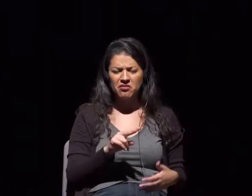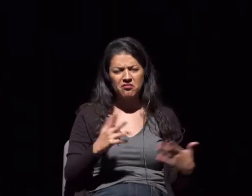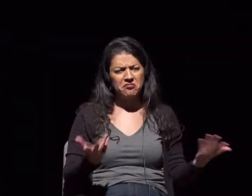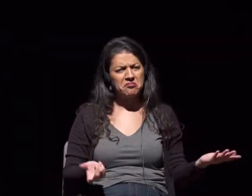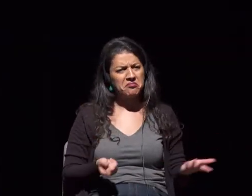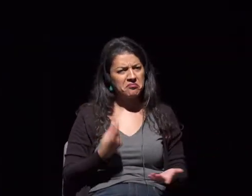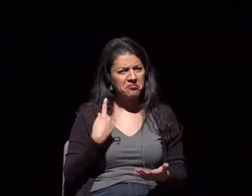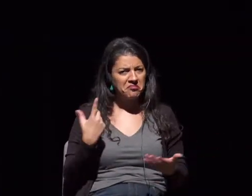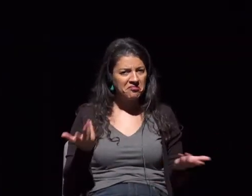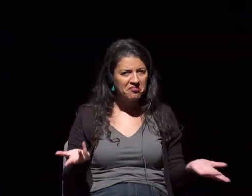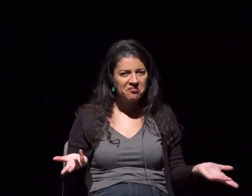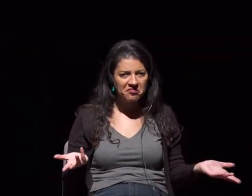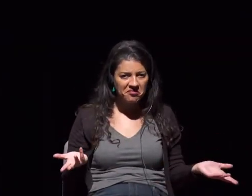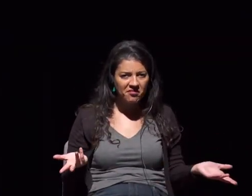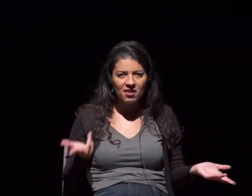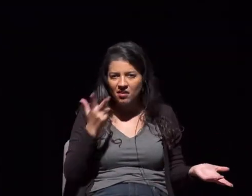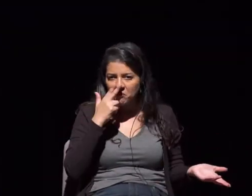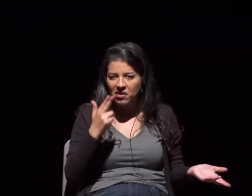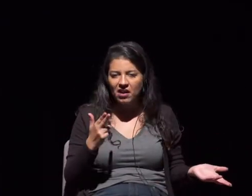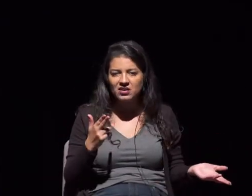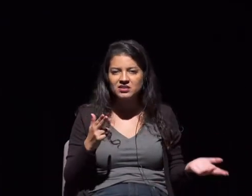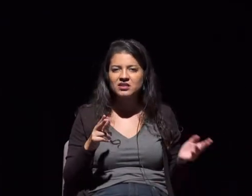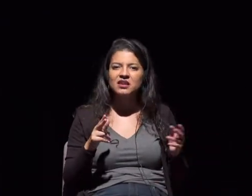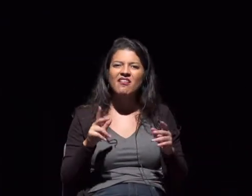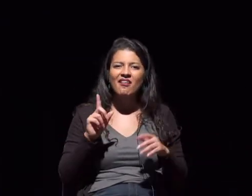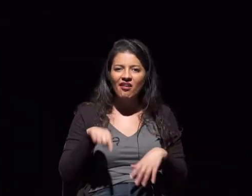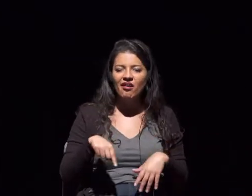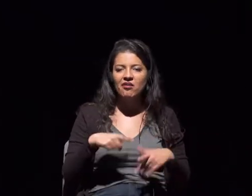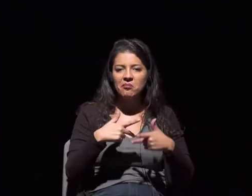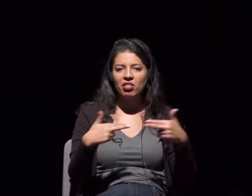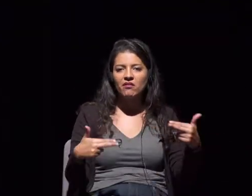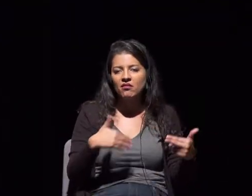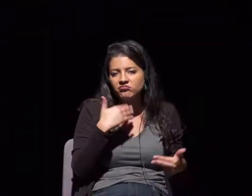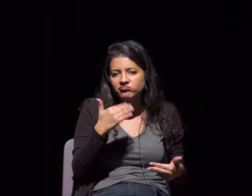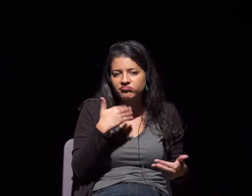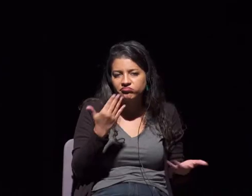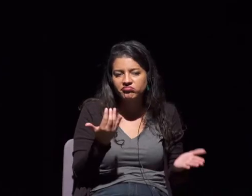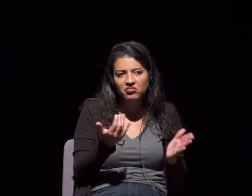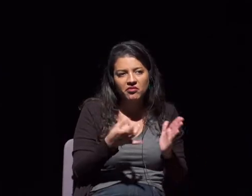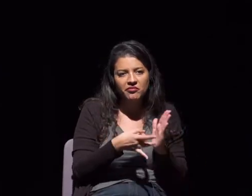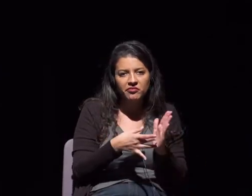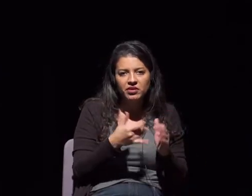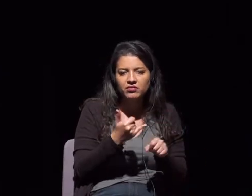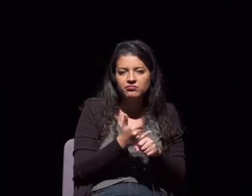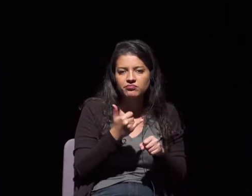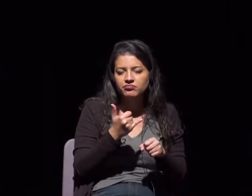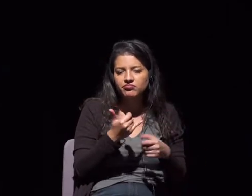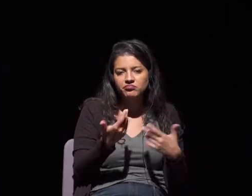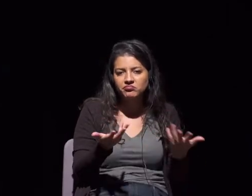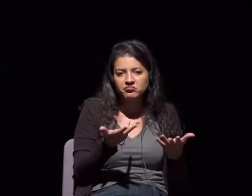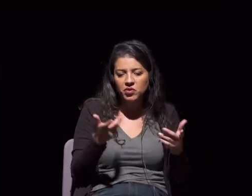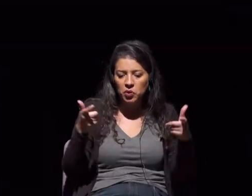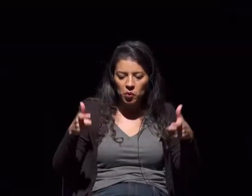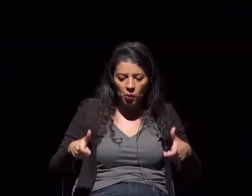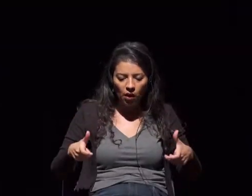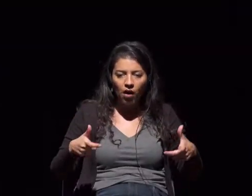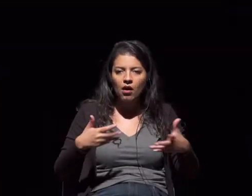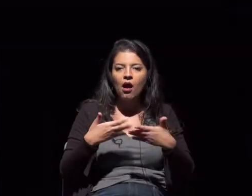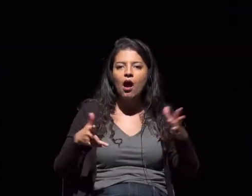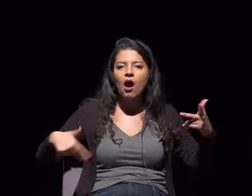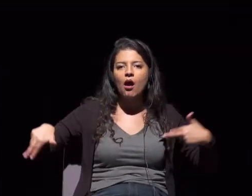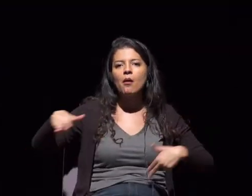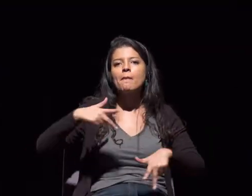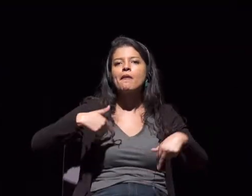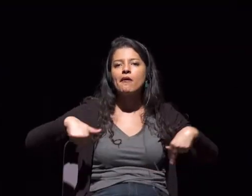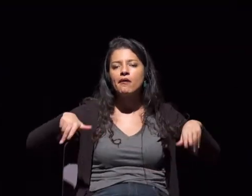articulation of useless material in this, you know, open, very, very expensive land. But it is sort of trying